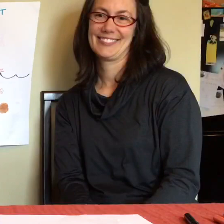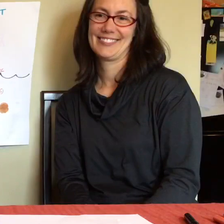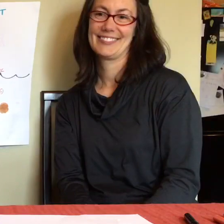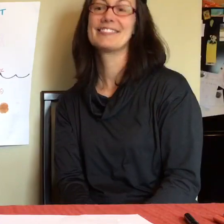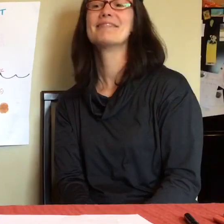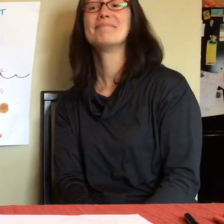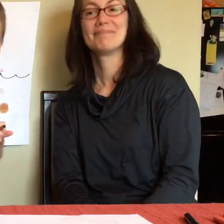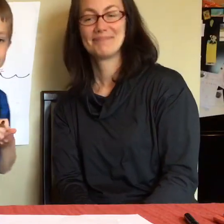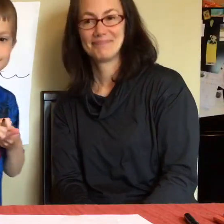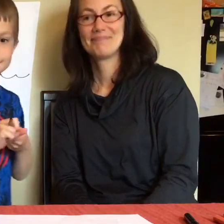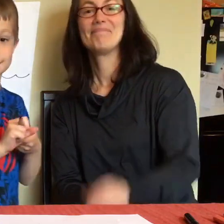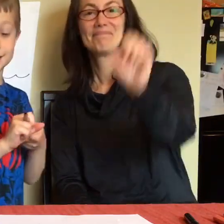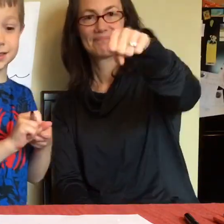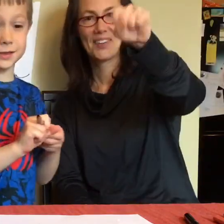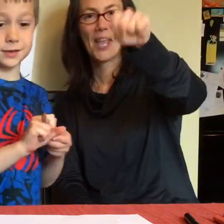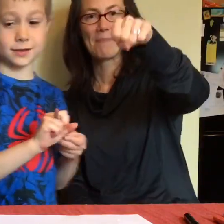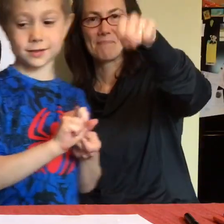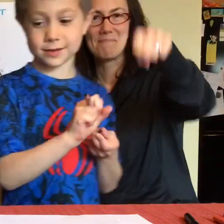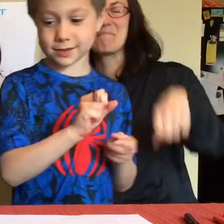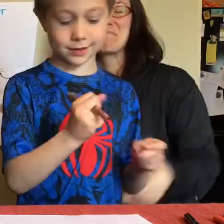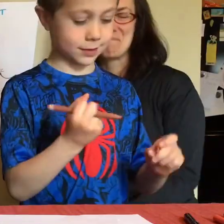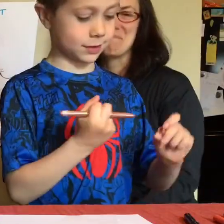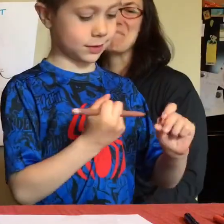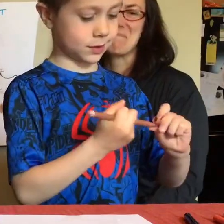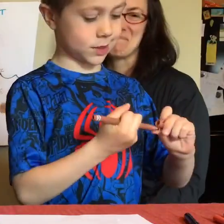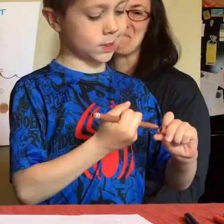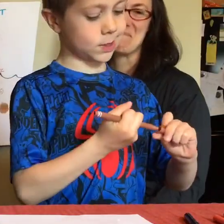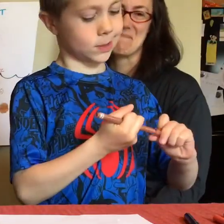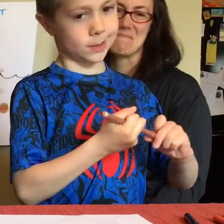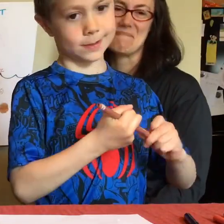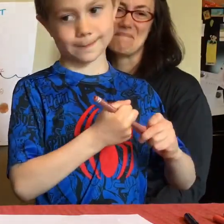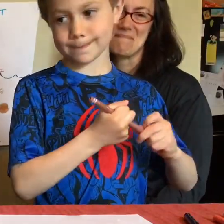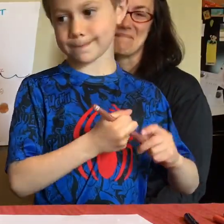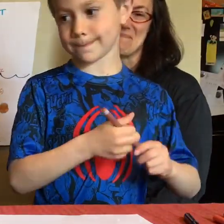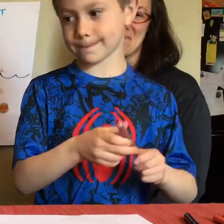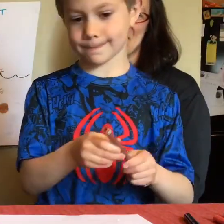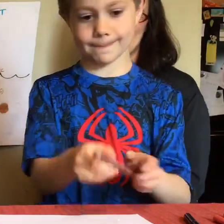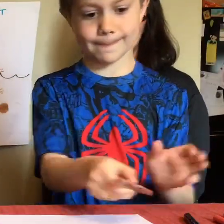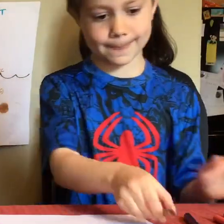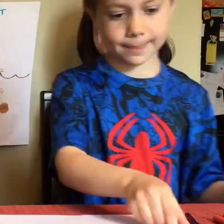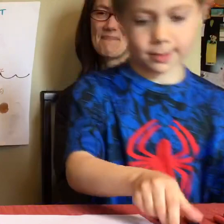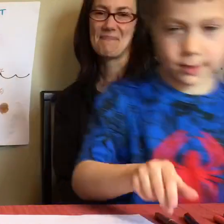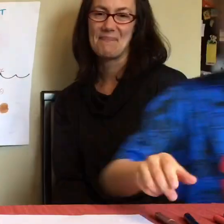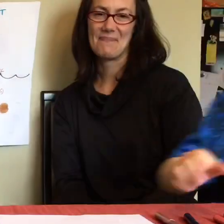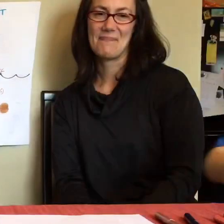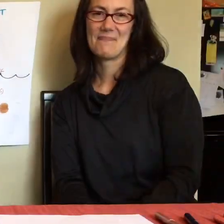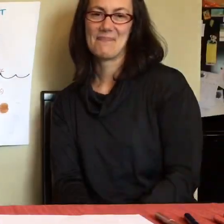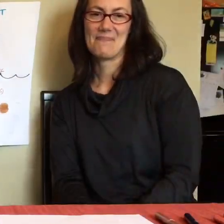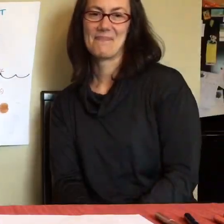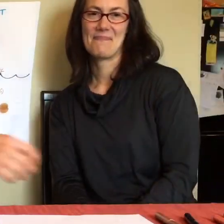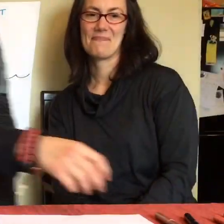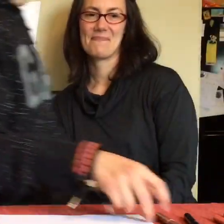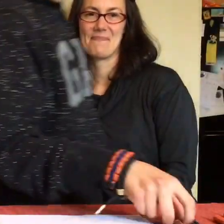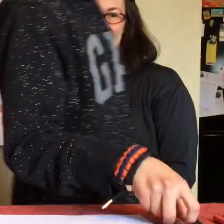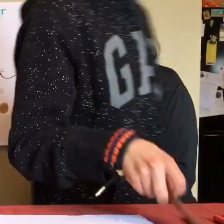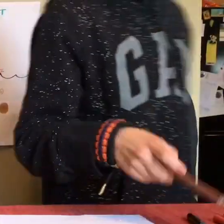Your turn to test. It sunk. So this is